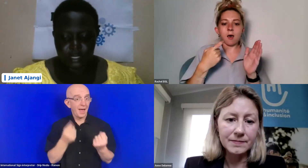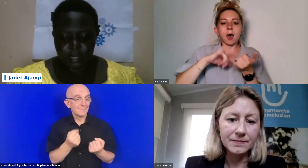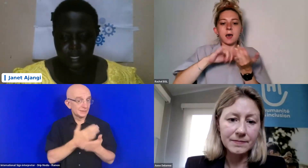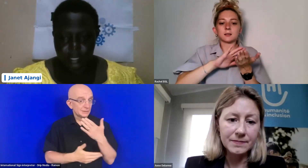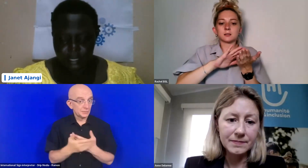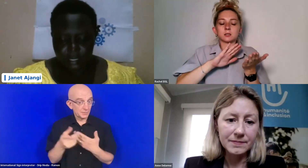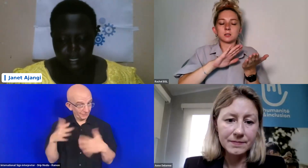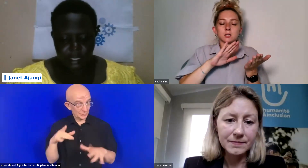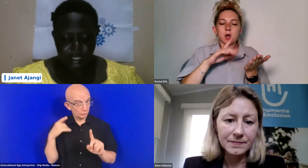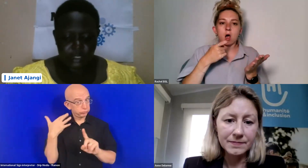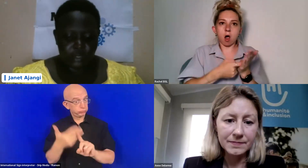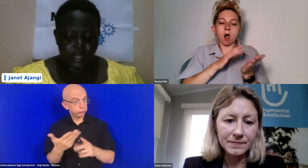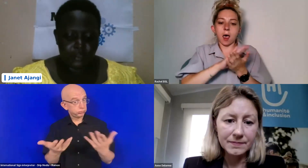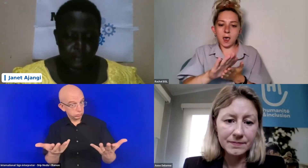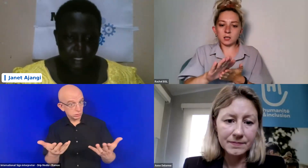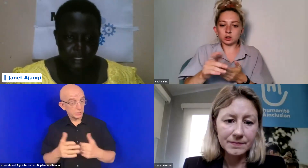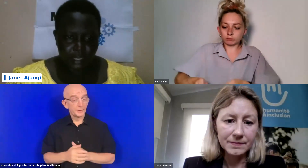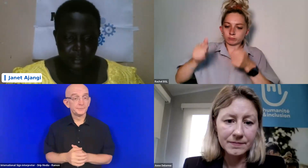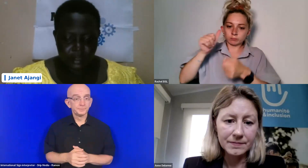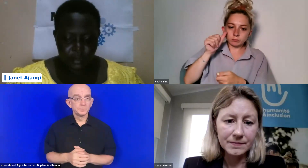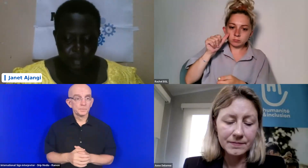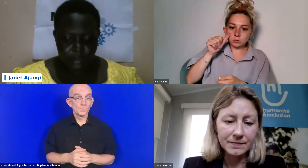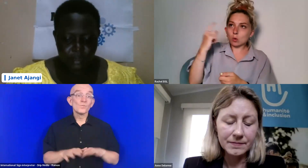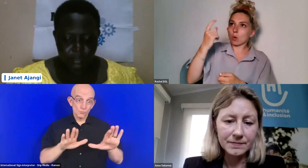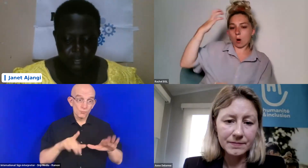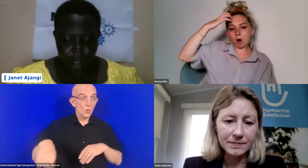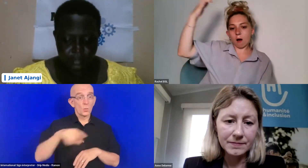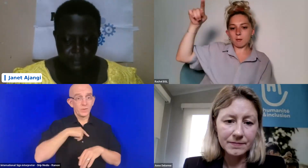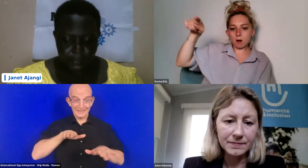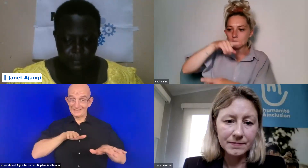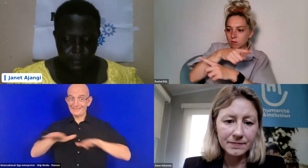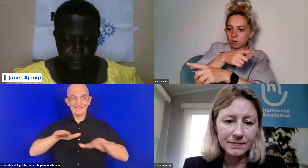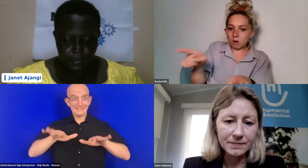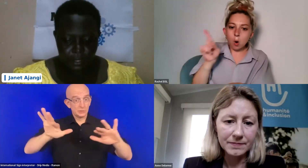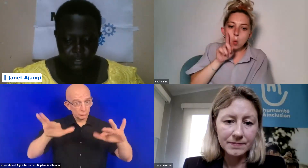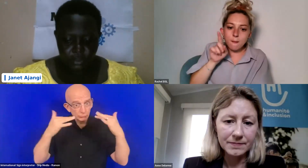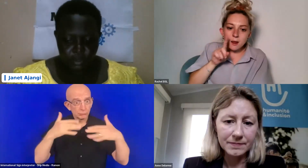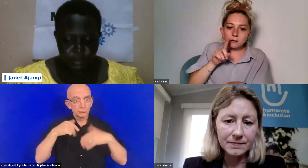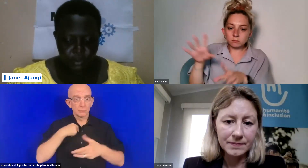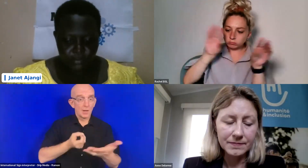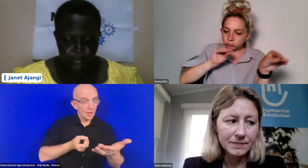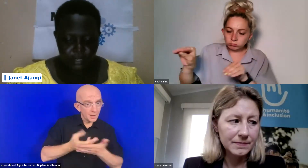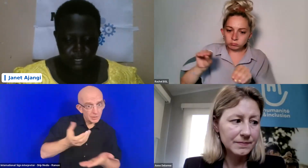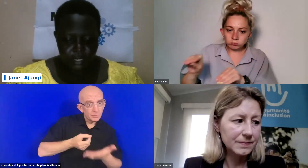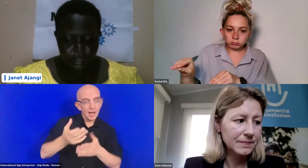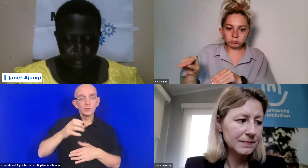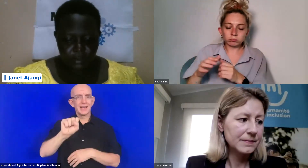with disabilities to the government and the women themselves to remove